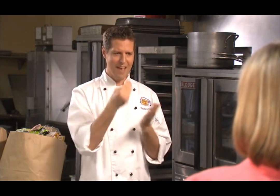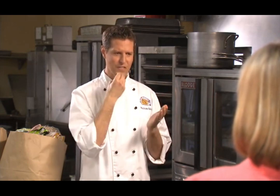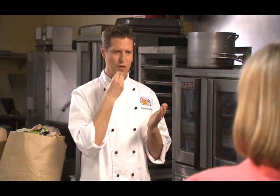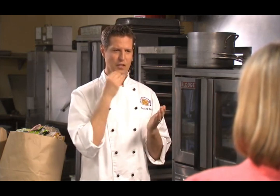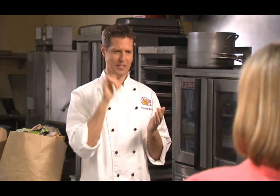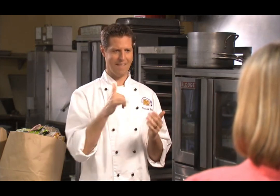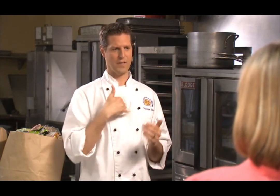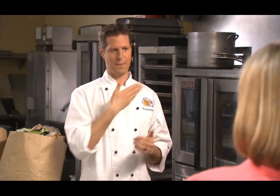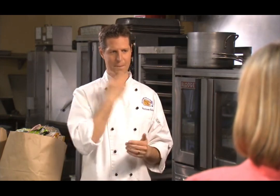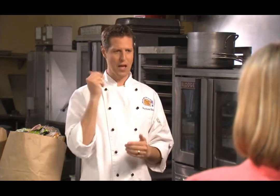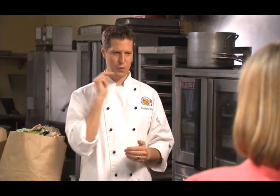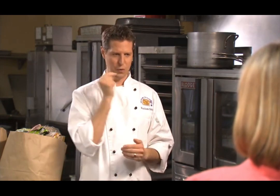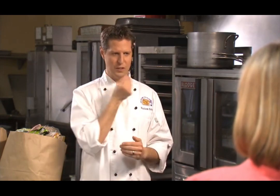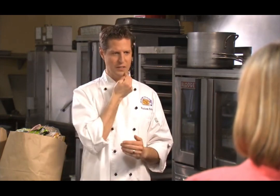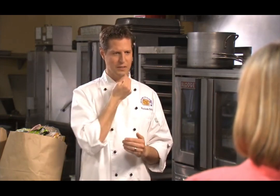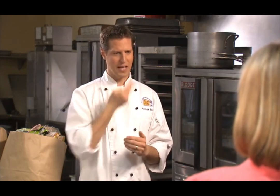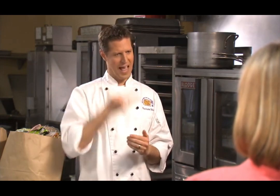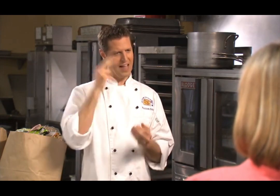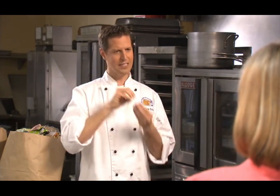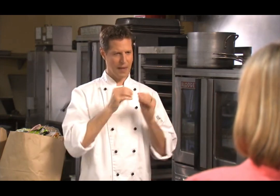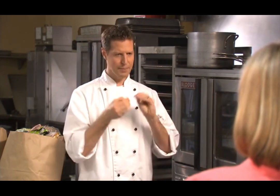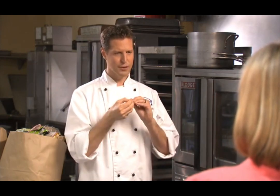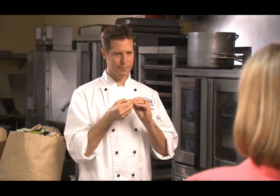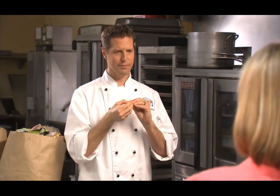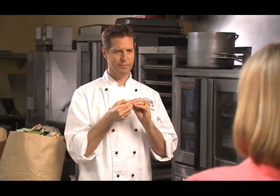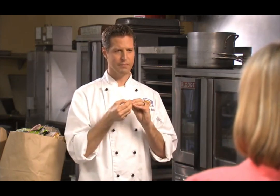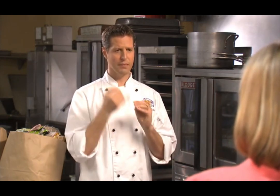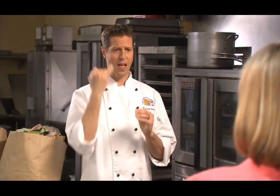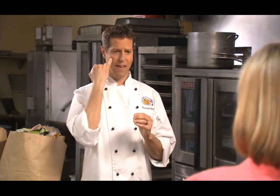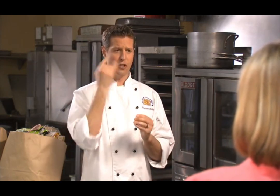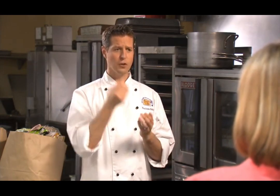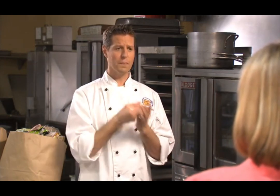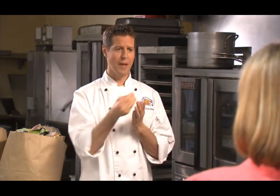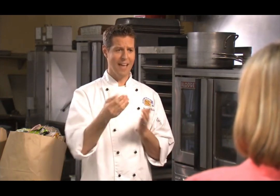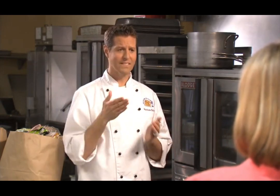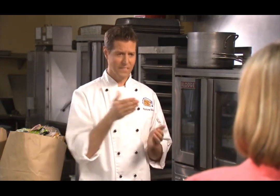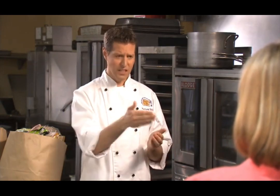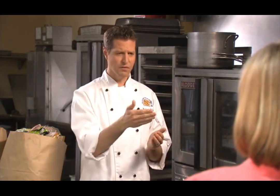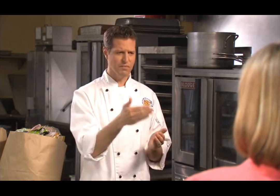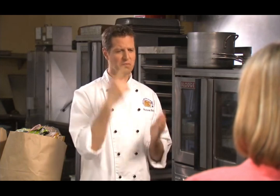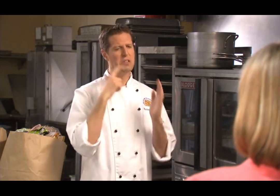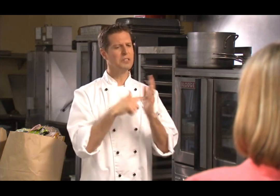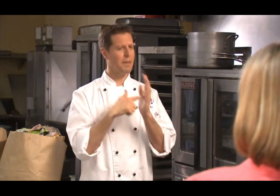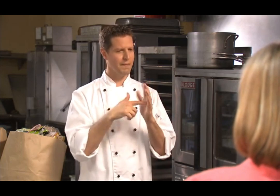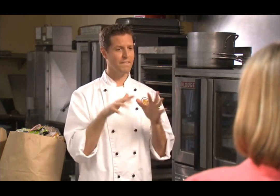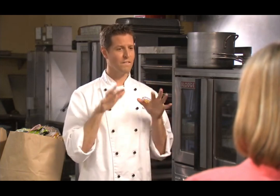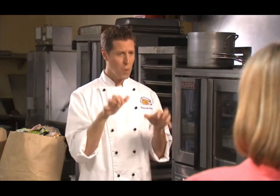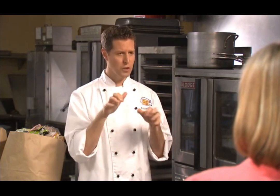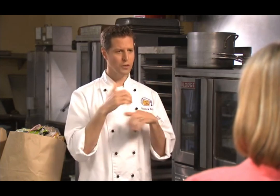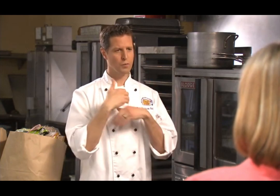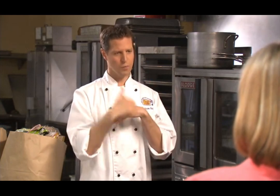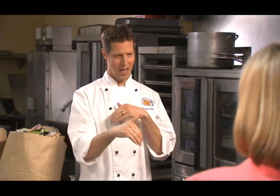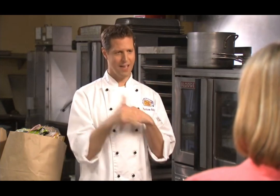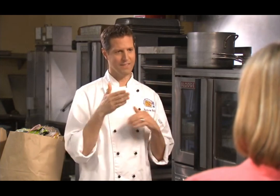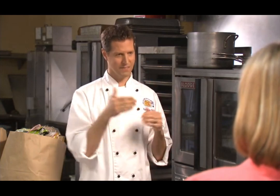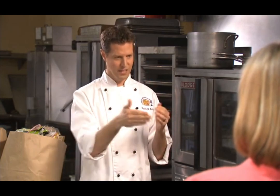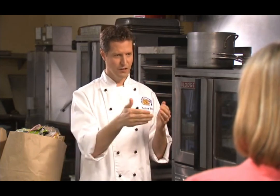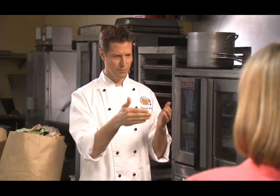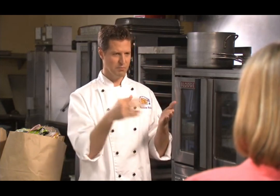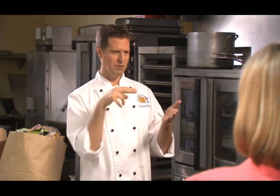to buy the products with the best nutrients in the greatest quantities. If you're buying fish, frozen breaded fish for example, and the